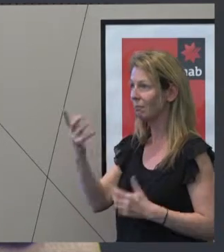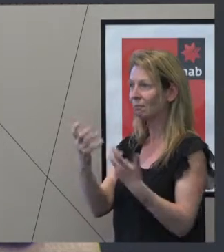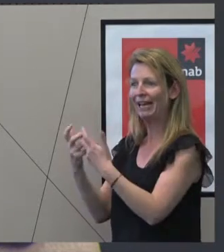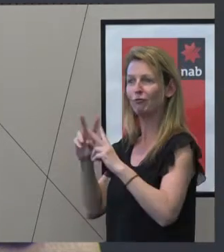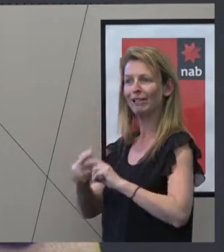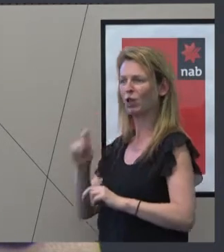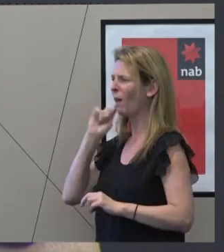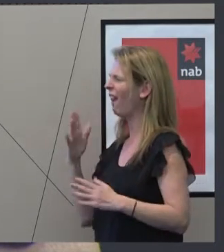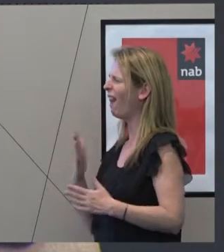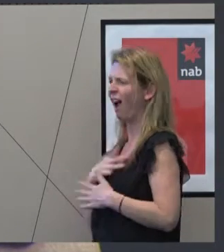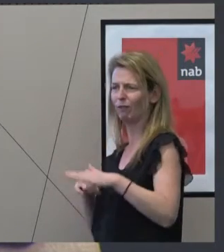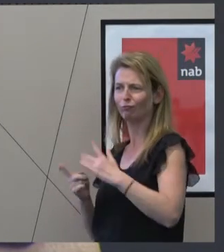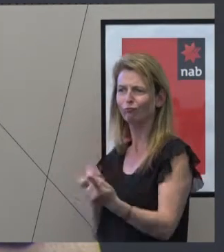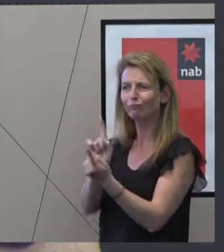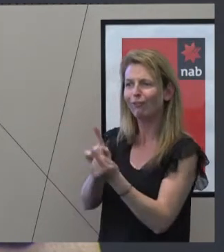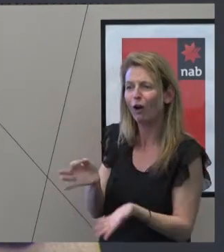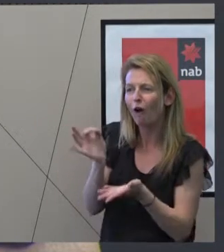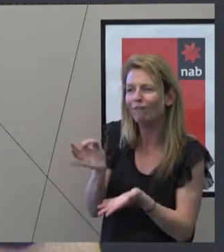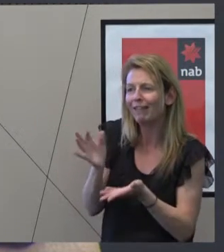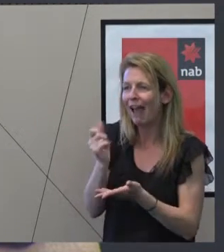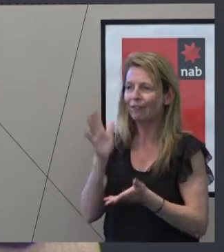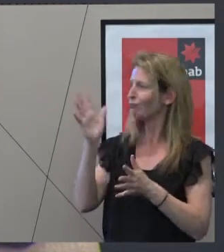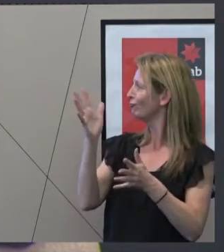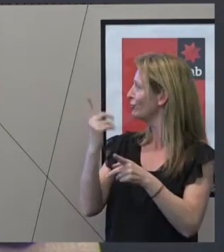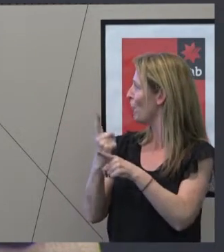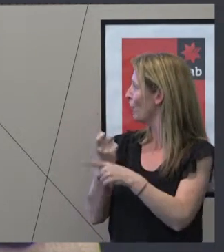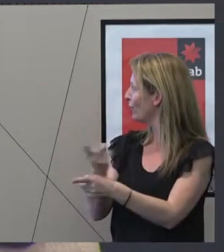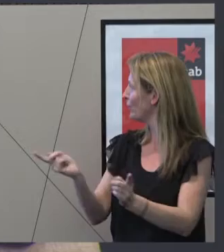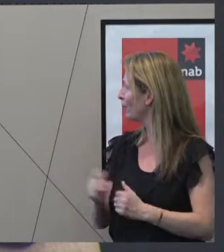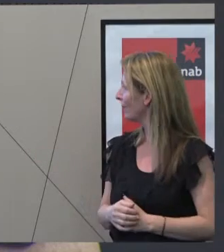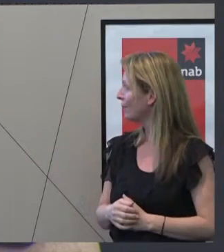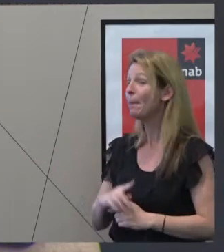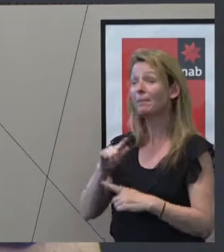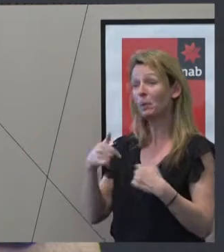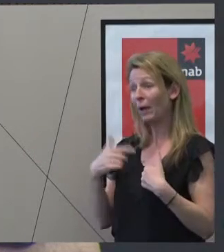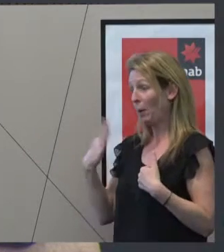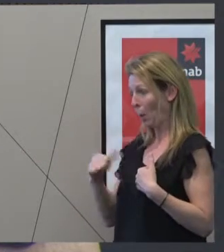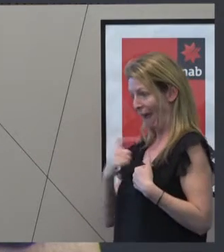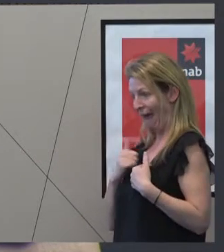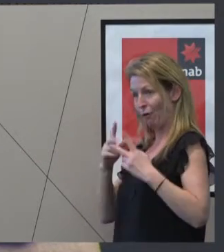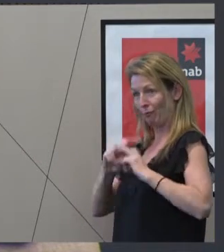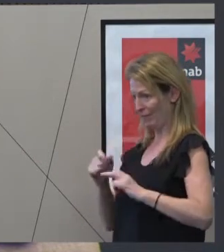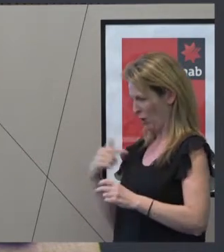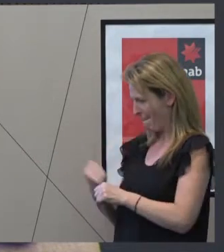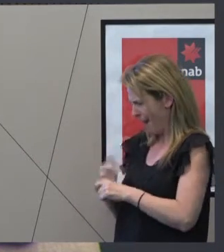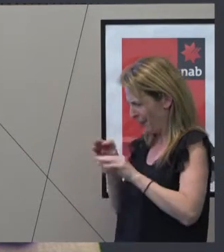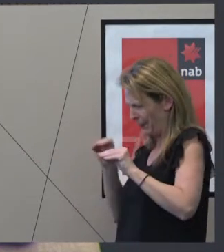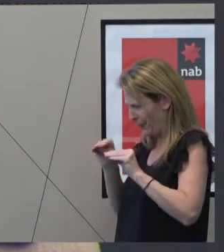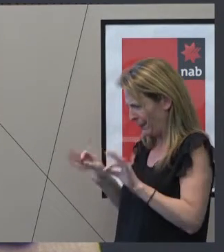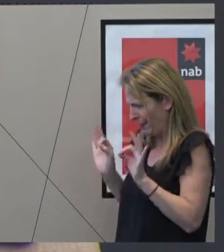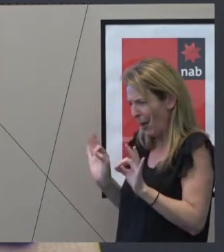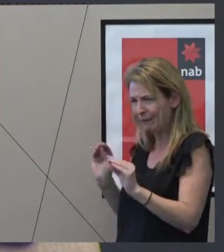opportunity for a cup of coffee and to talk with you, because we want our research resource, which is very